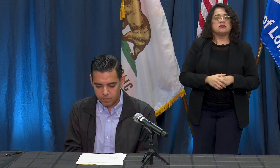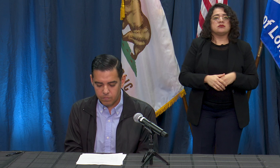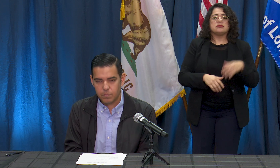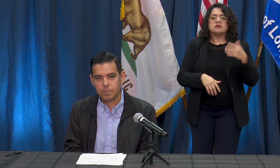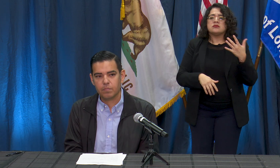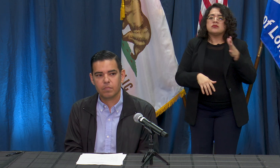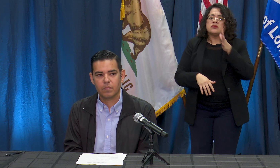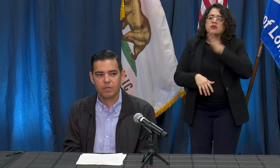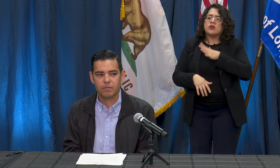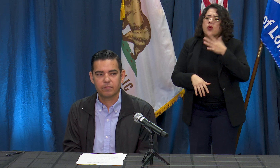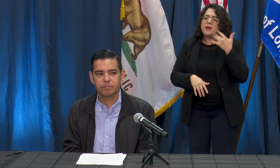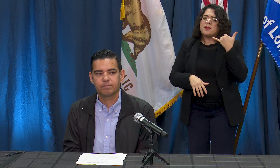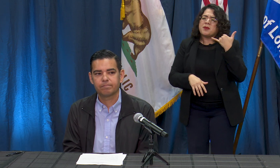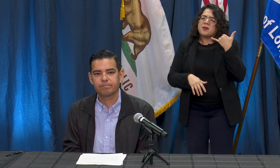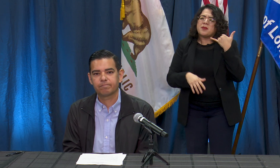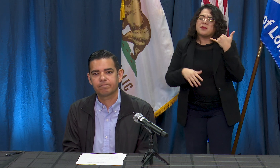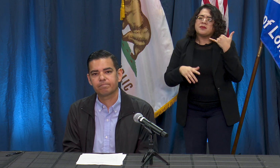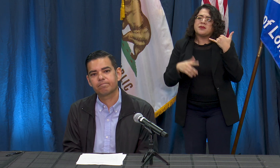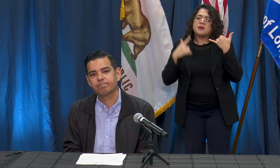we've been getting a lot of